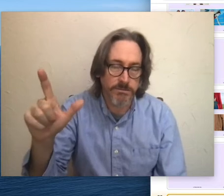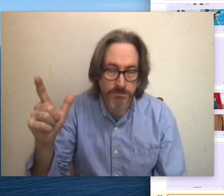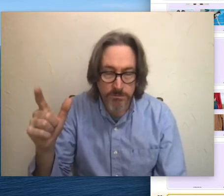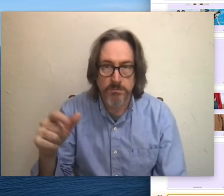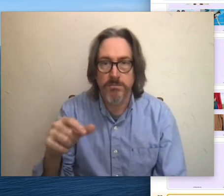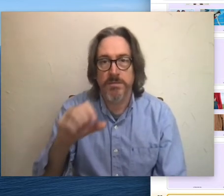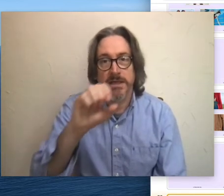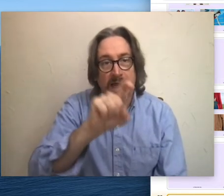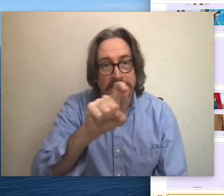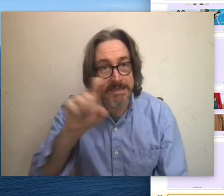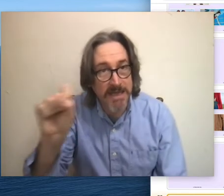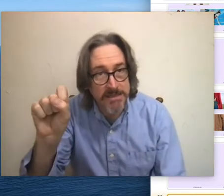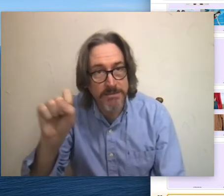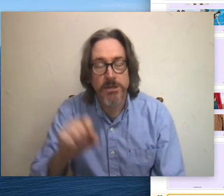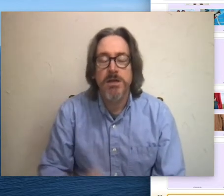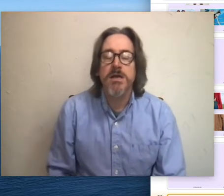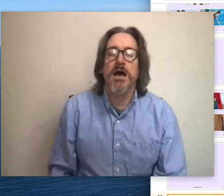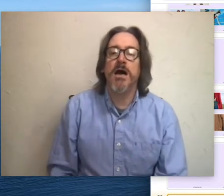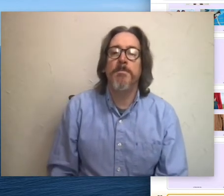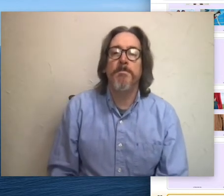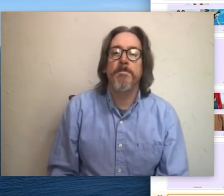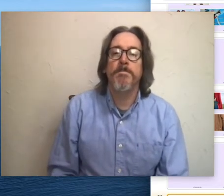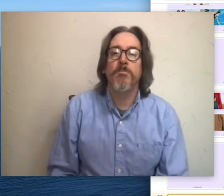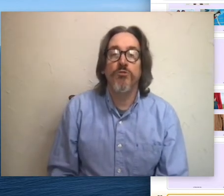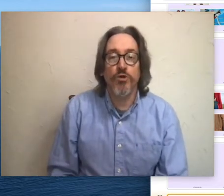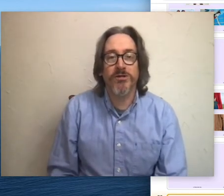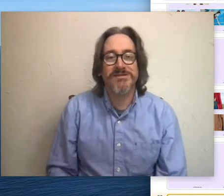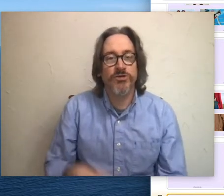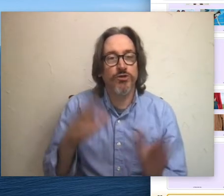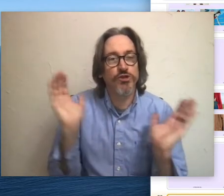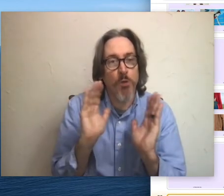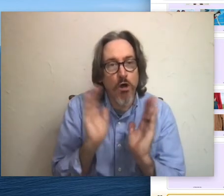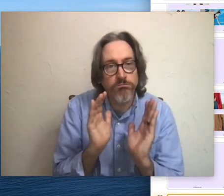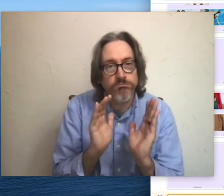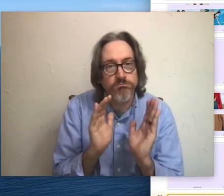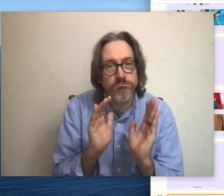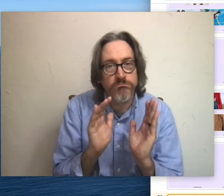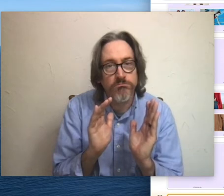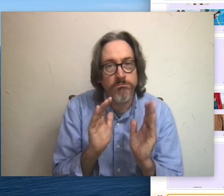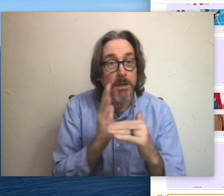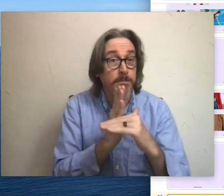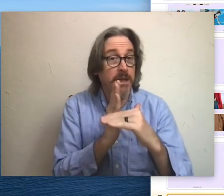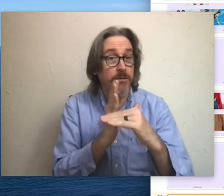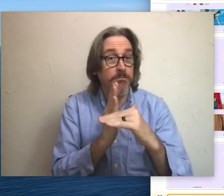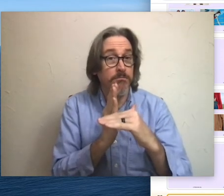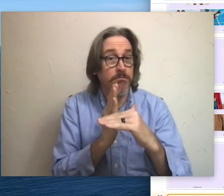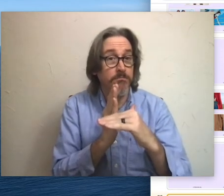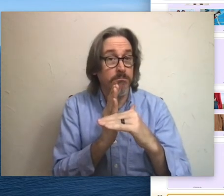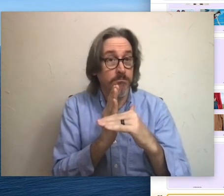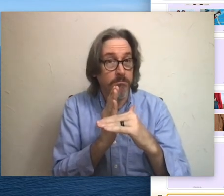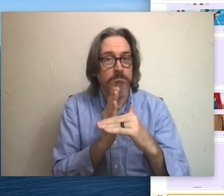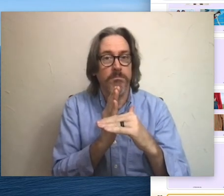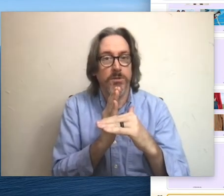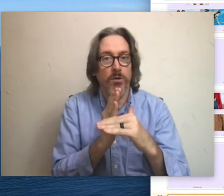XXL, XXS. You can also do small, medium,